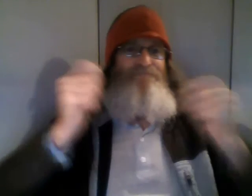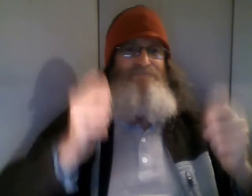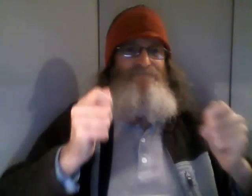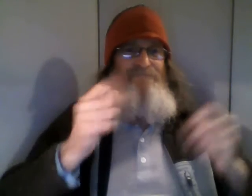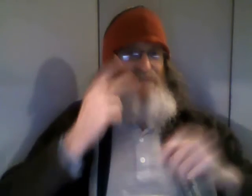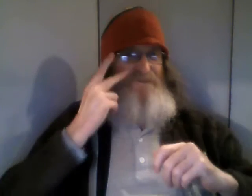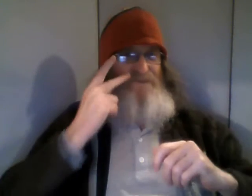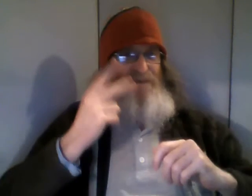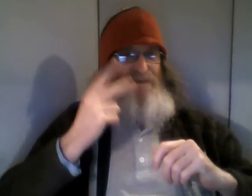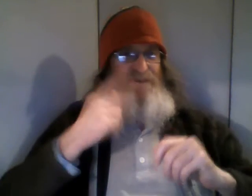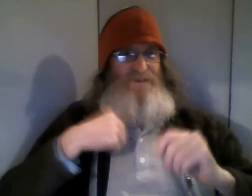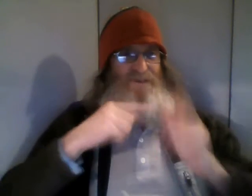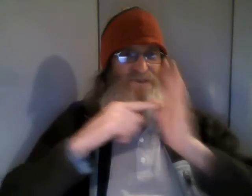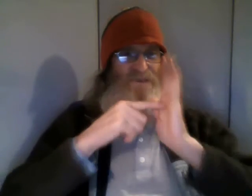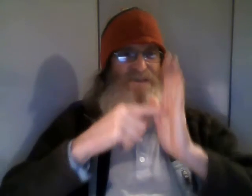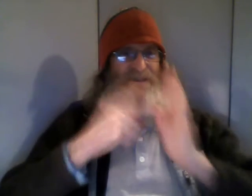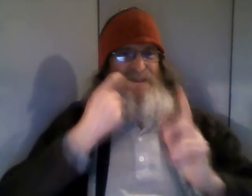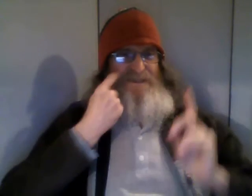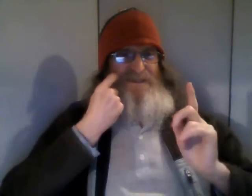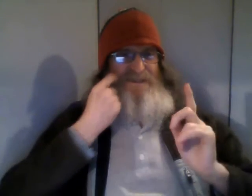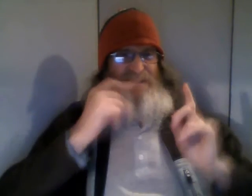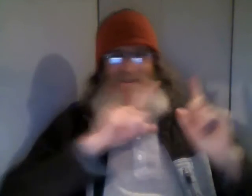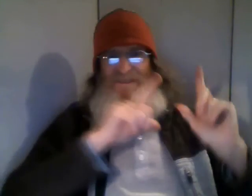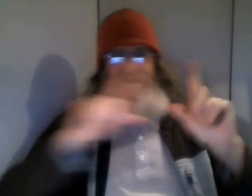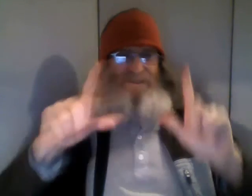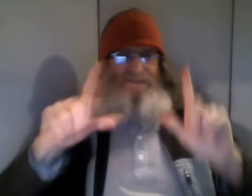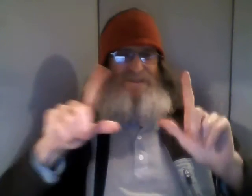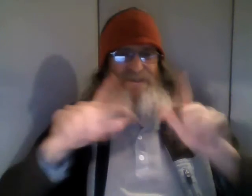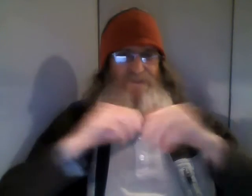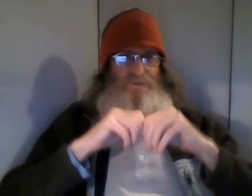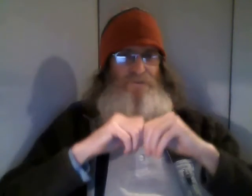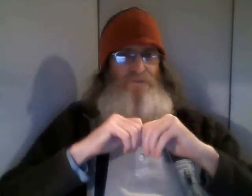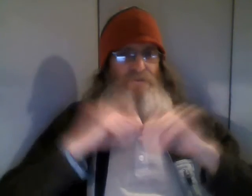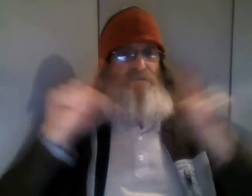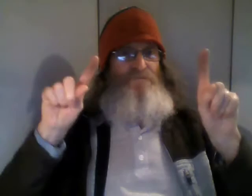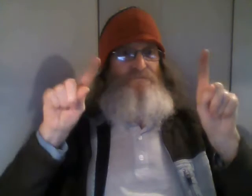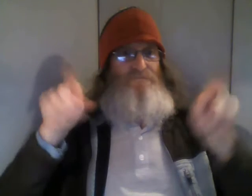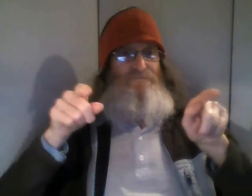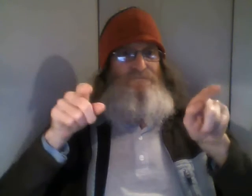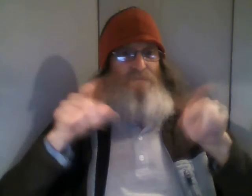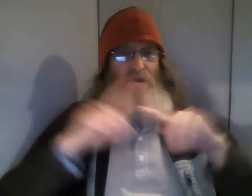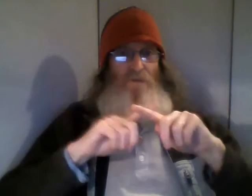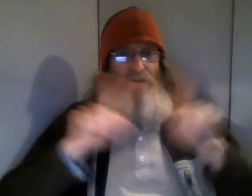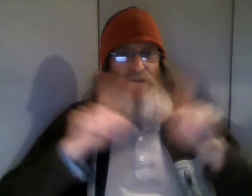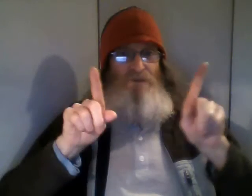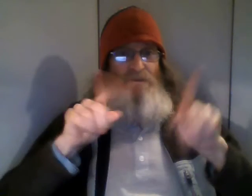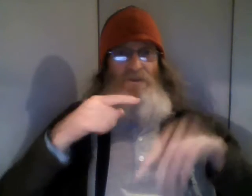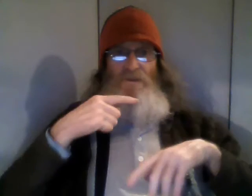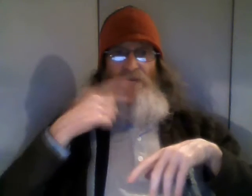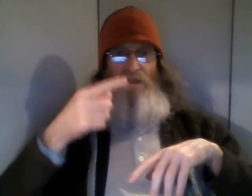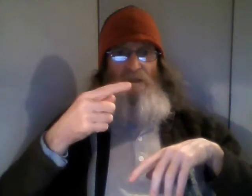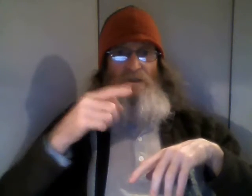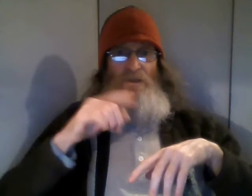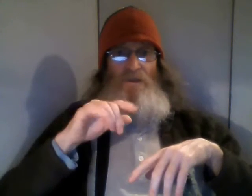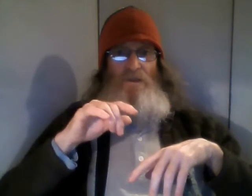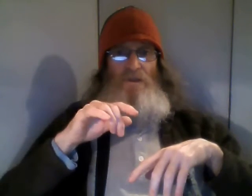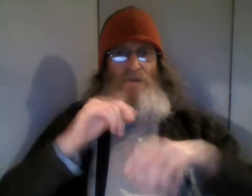Gina, you're a caring person, but you can't take on the pain of every living thing. If you do, you'll be no use